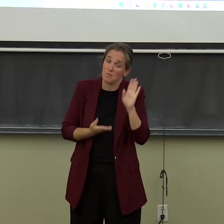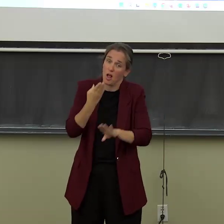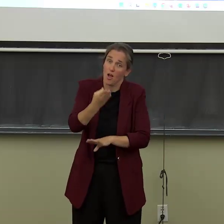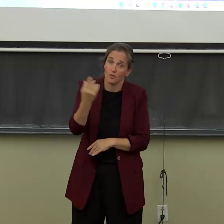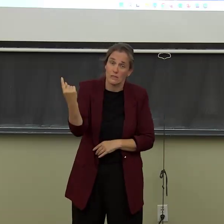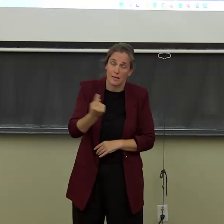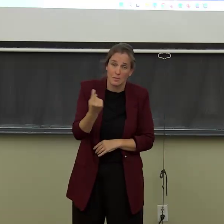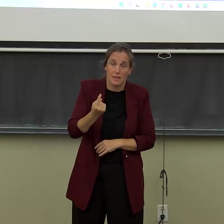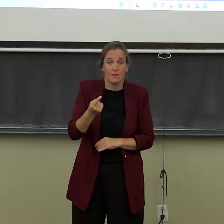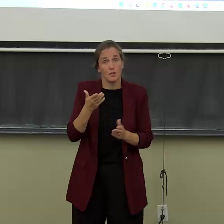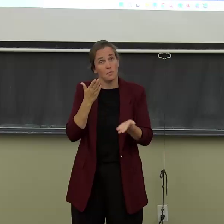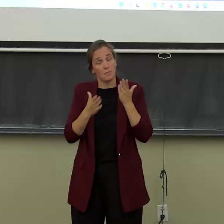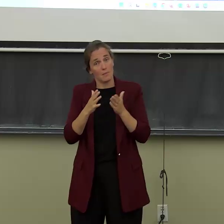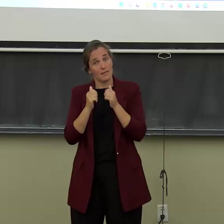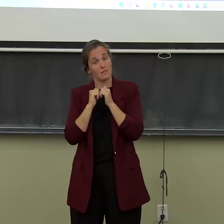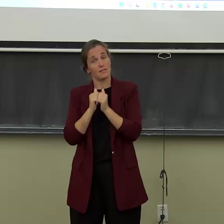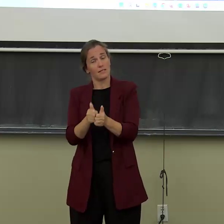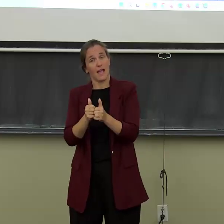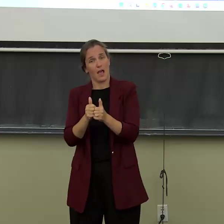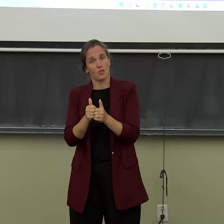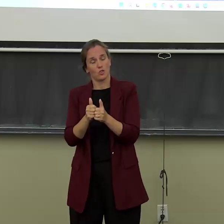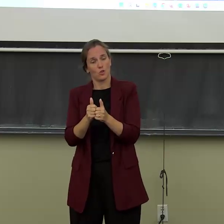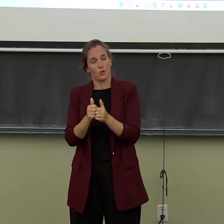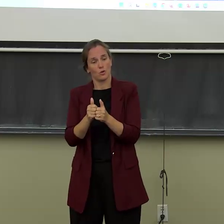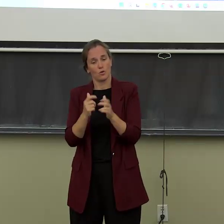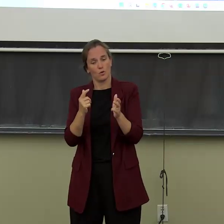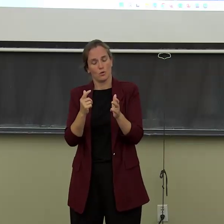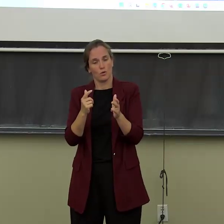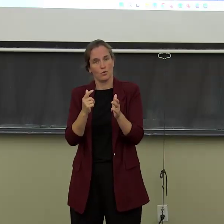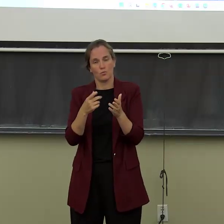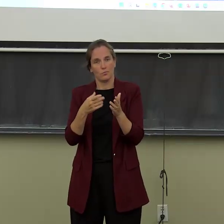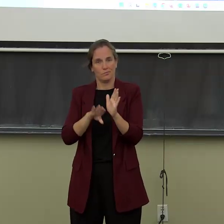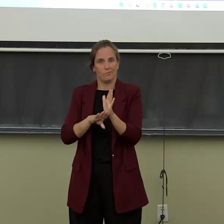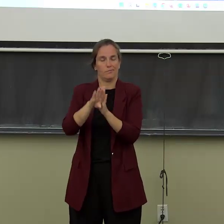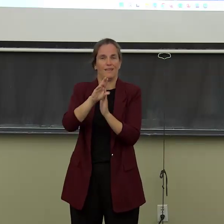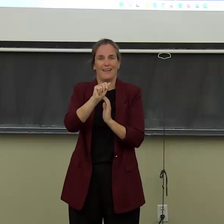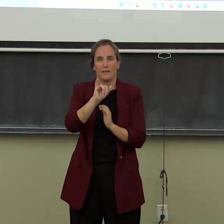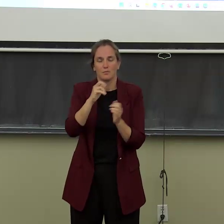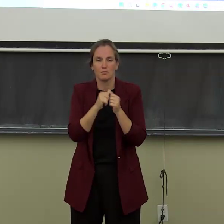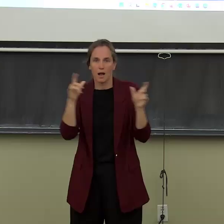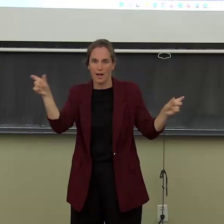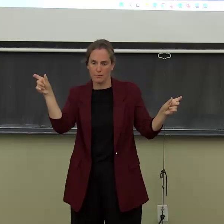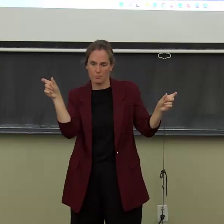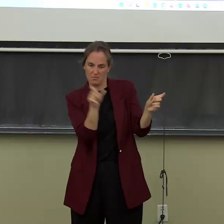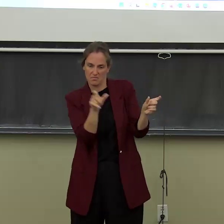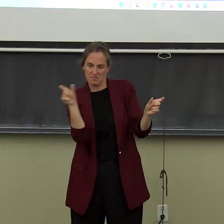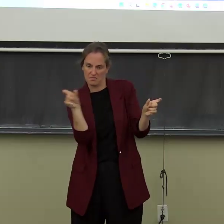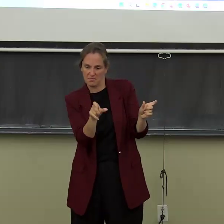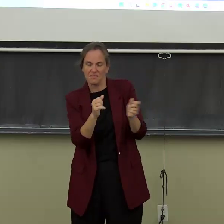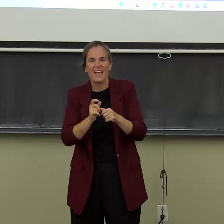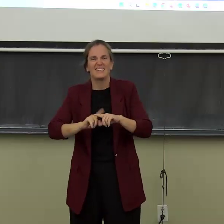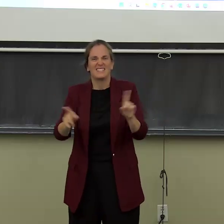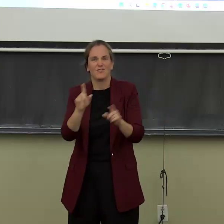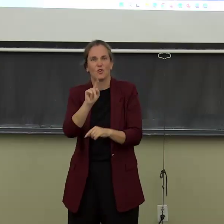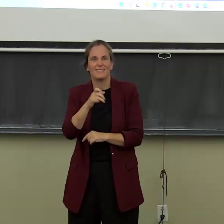can we together throw off the AI by inserting different texts into what we write,